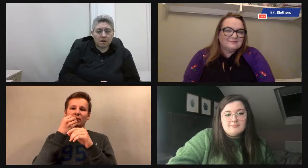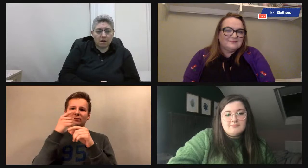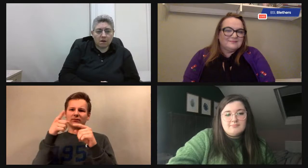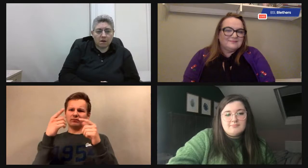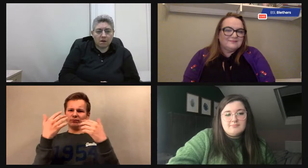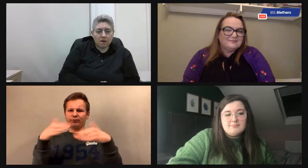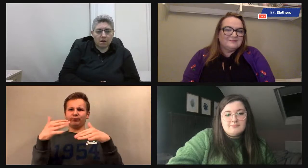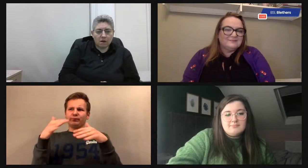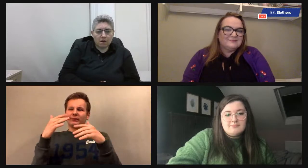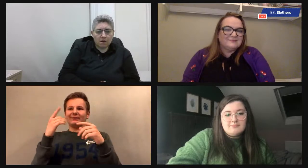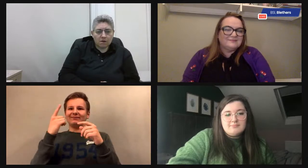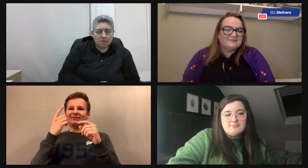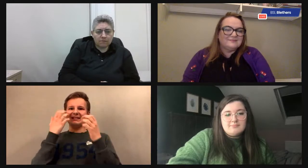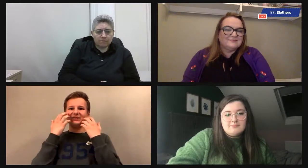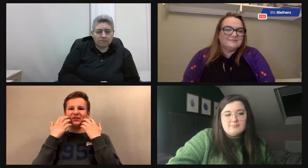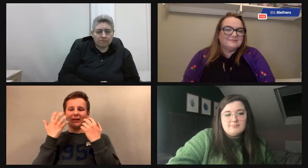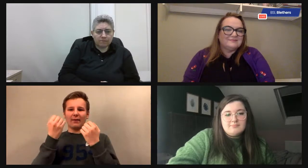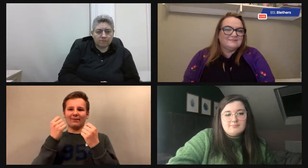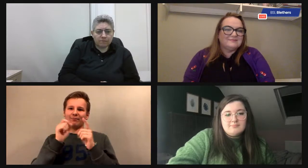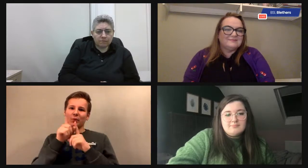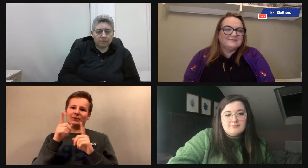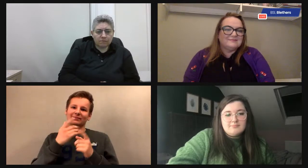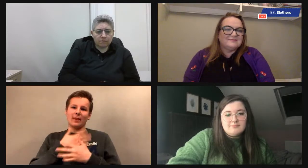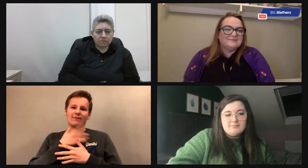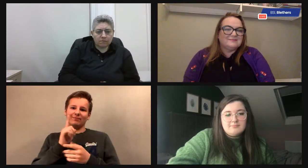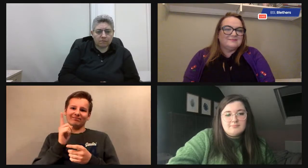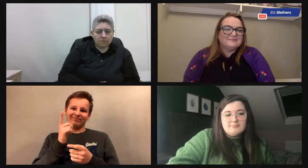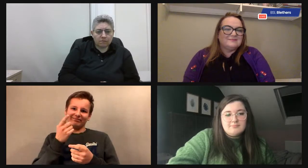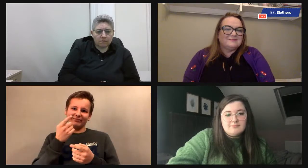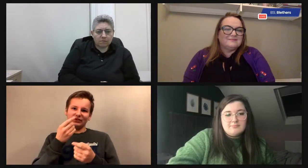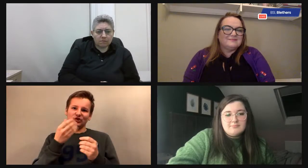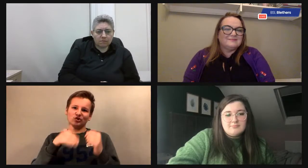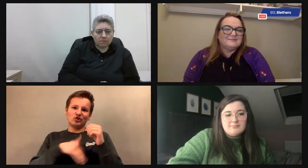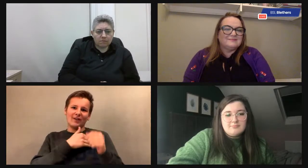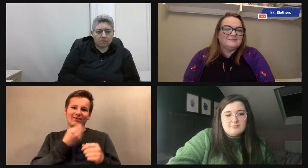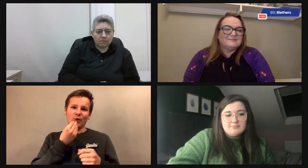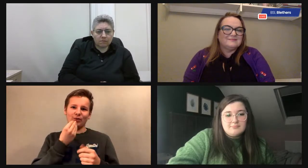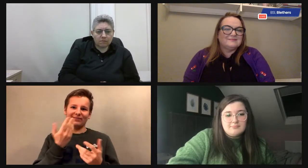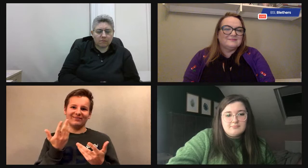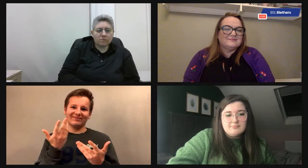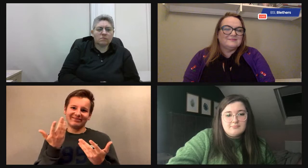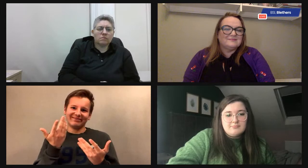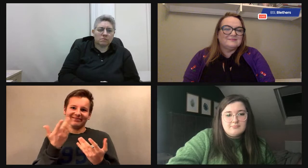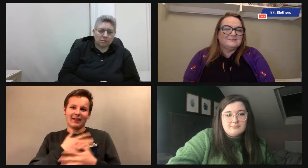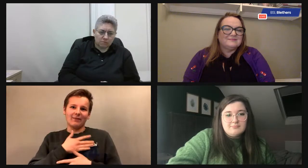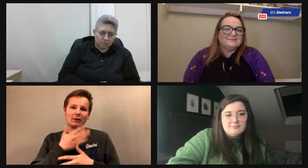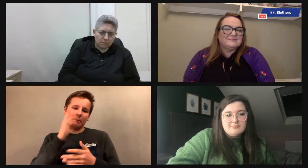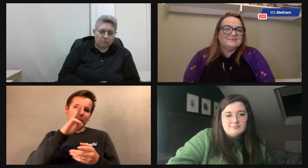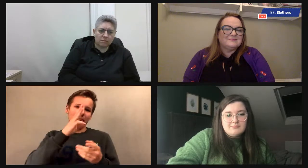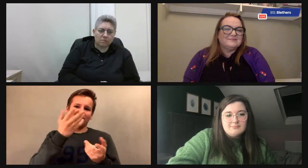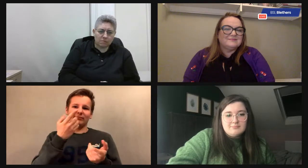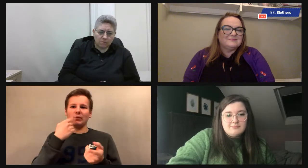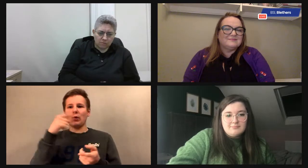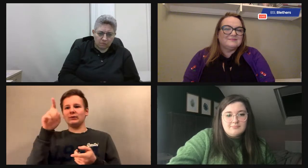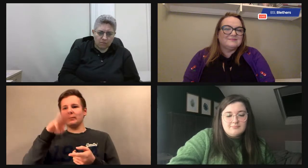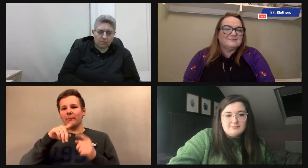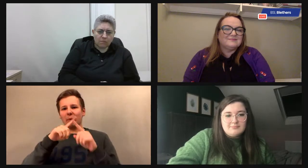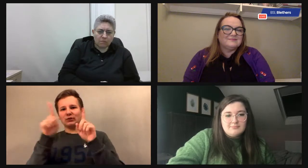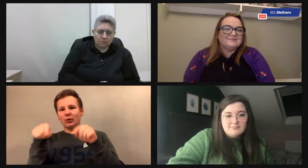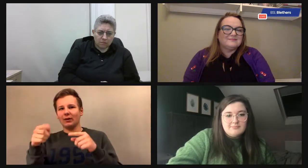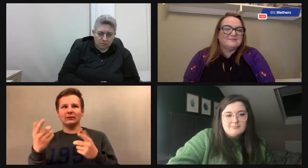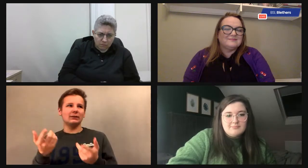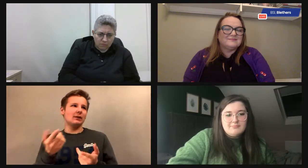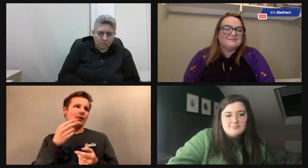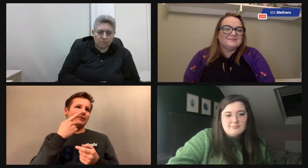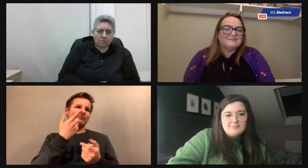mental health. Can you talk to us more about that, Kristers? Yeah, Avril, what it is teenagers love to eat rubbish